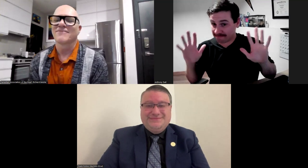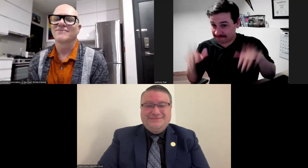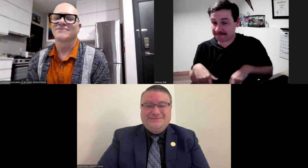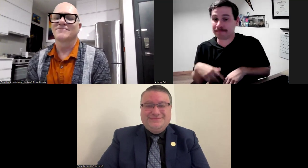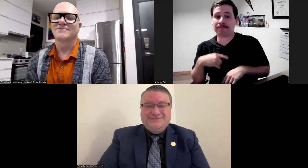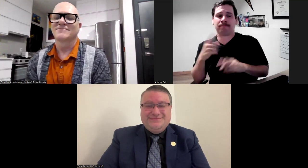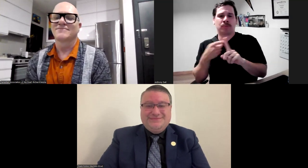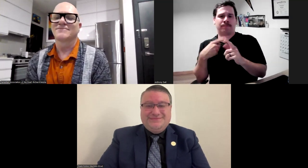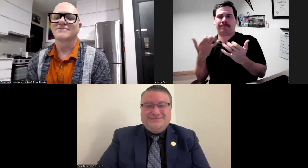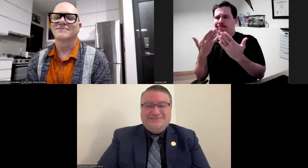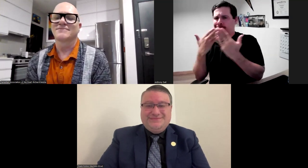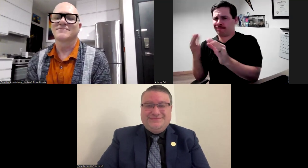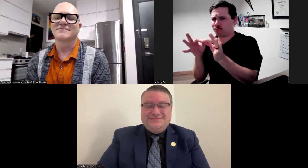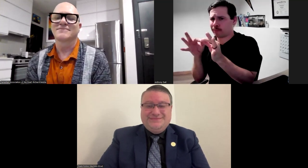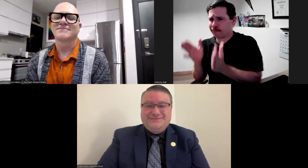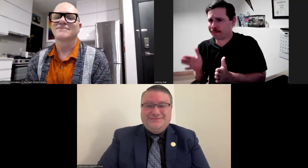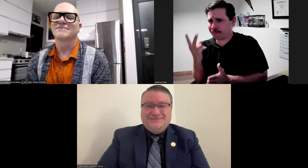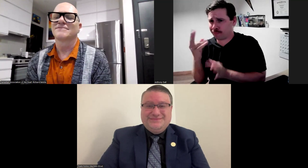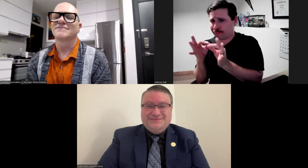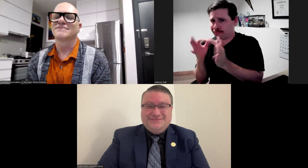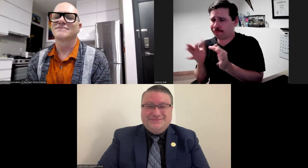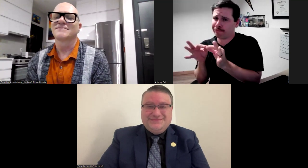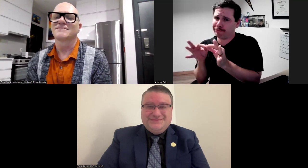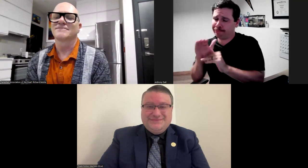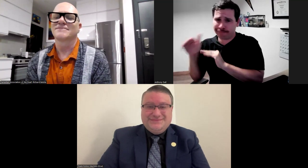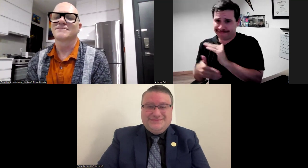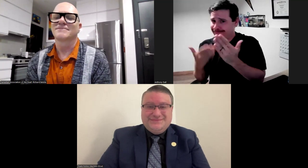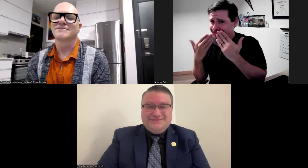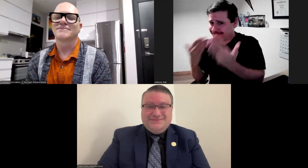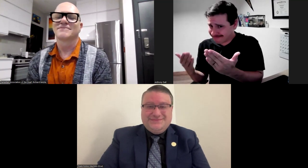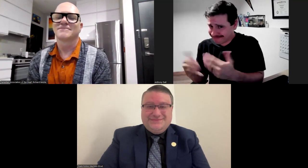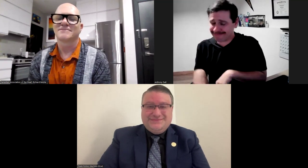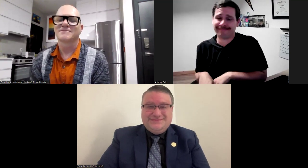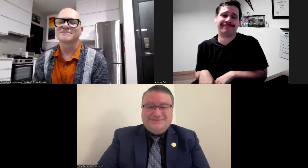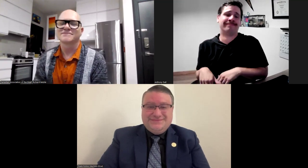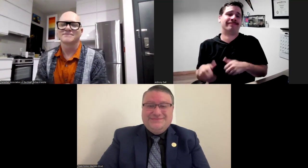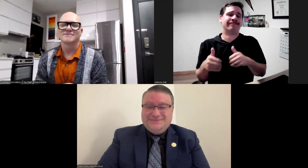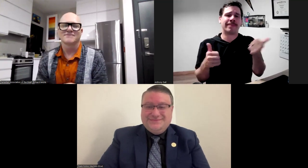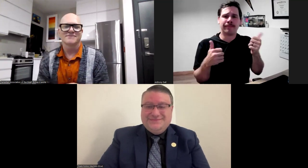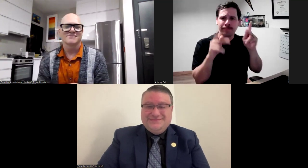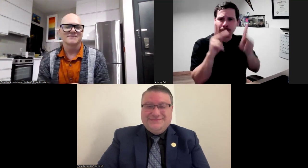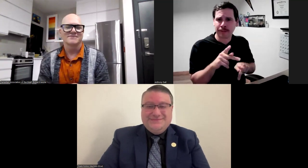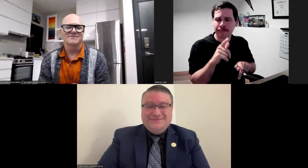Great. So I think I'll wrap things up now. Thank you very much to the two interpreters that were working for us tonight.